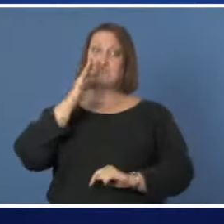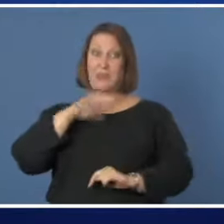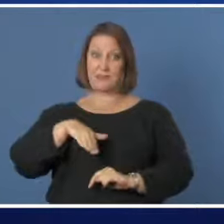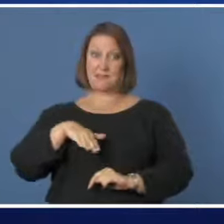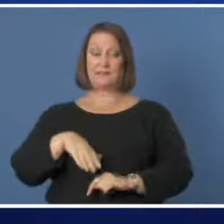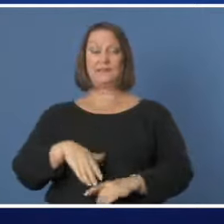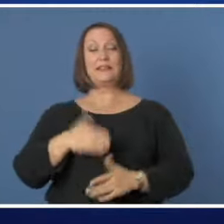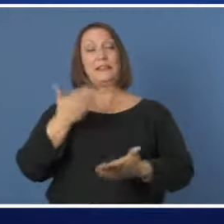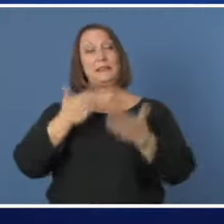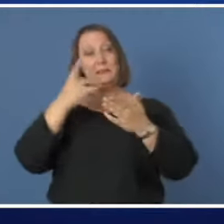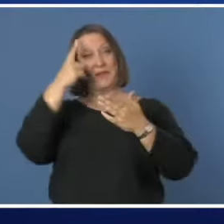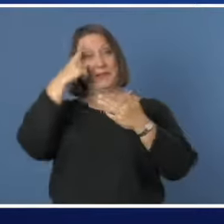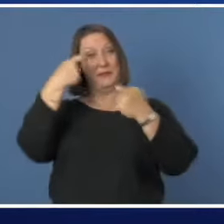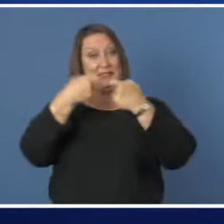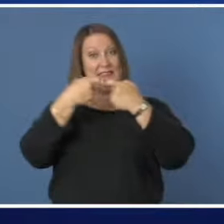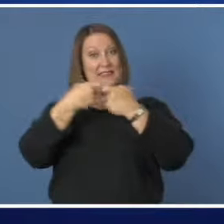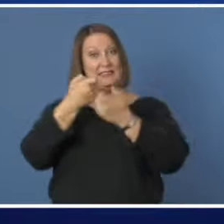Seizures